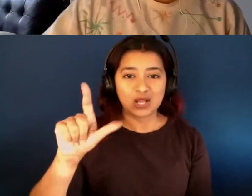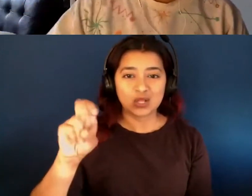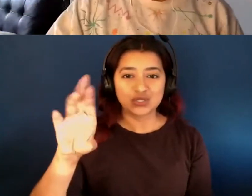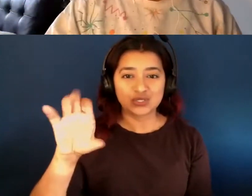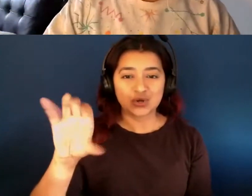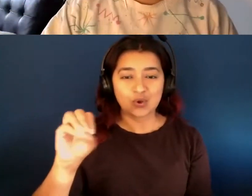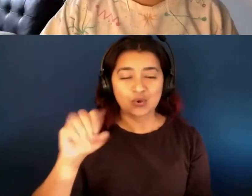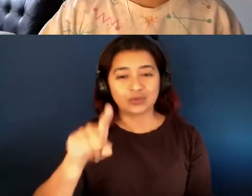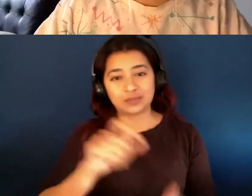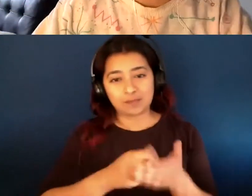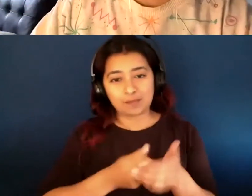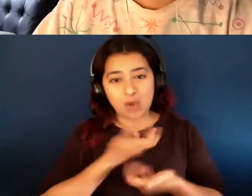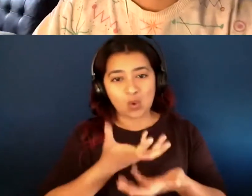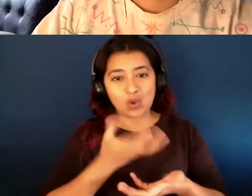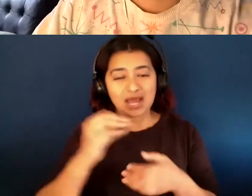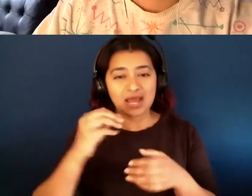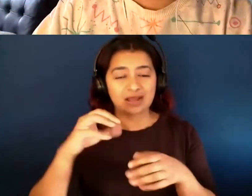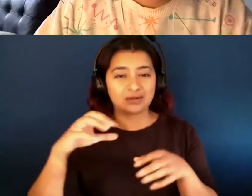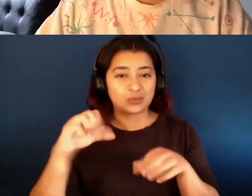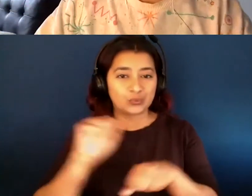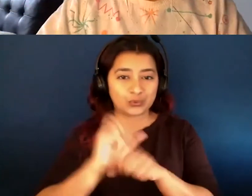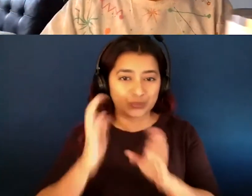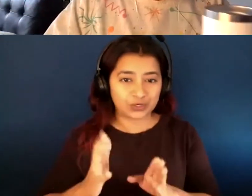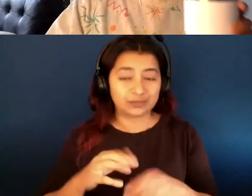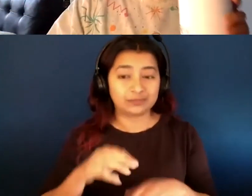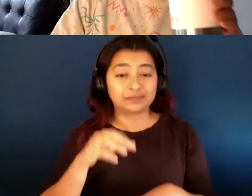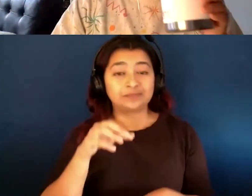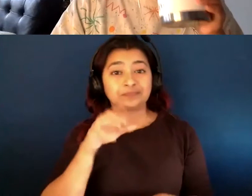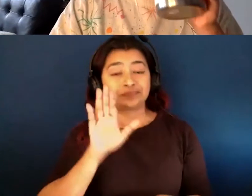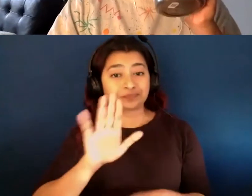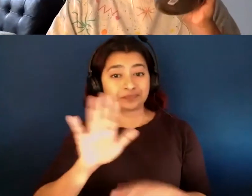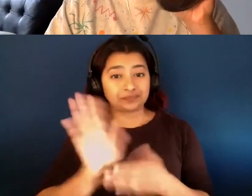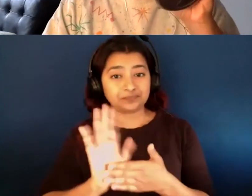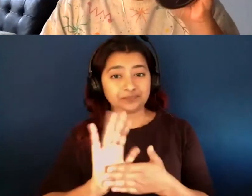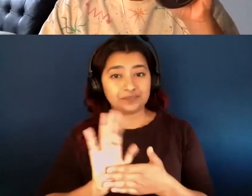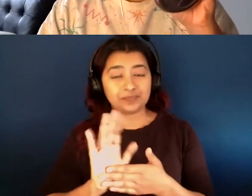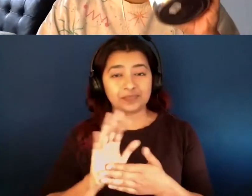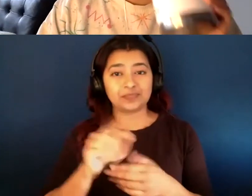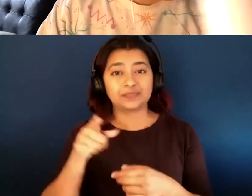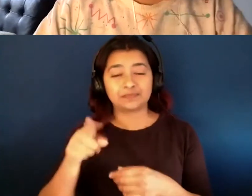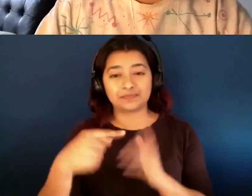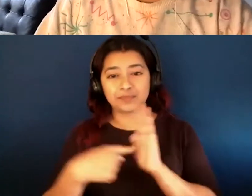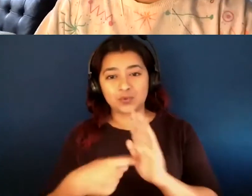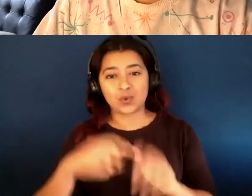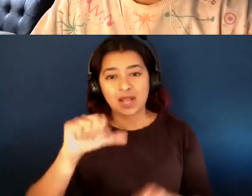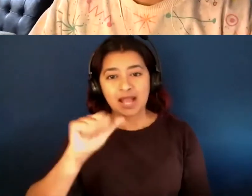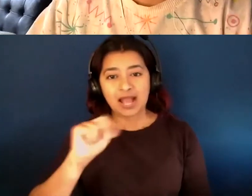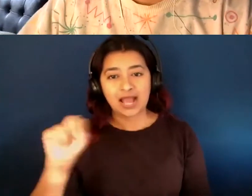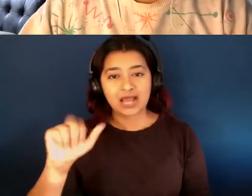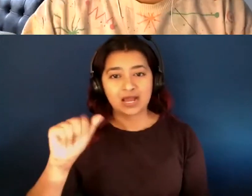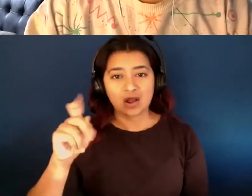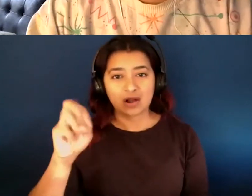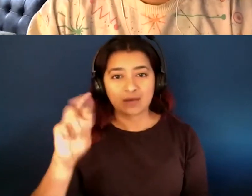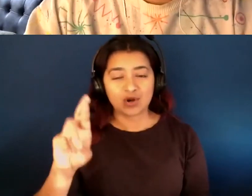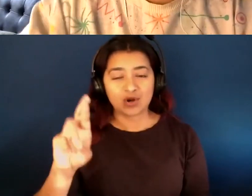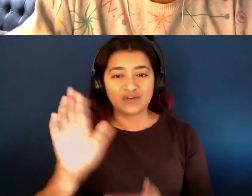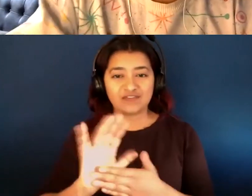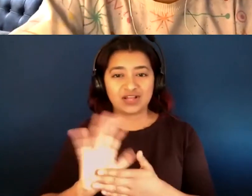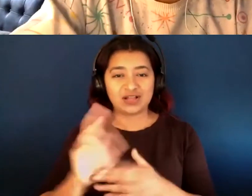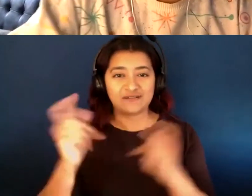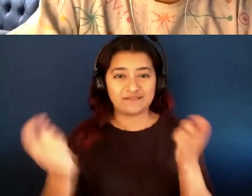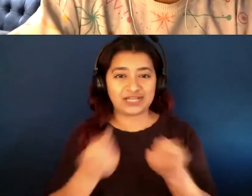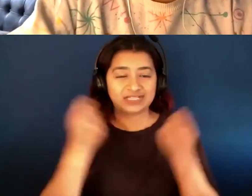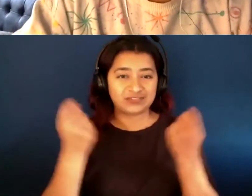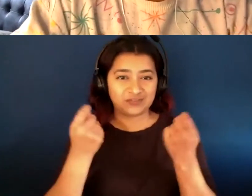short film, Silver Femme, screened at the 59th Ann Arbor Film Festival, Outfest